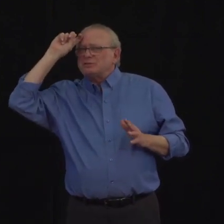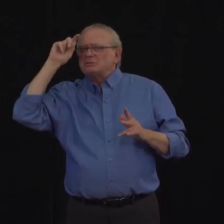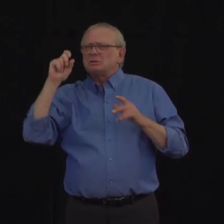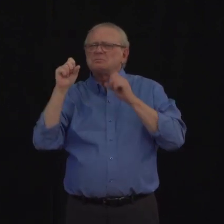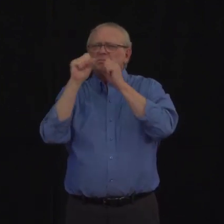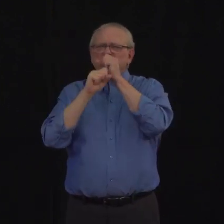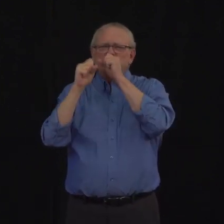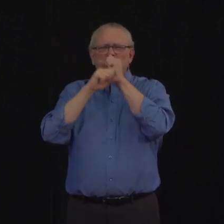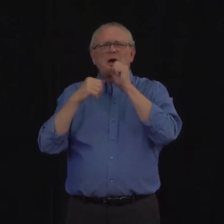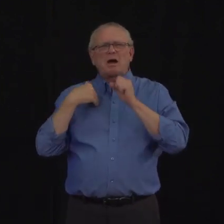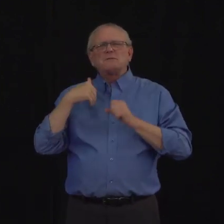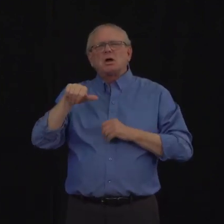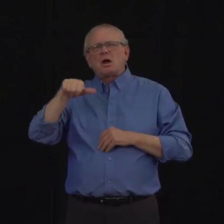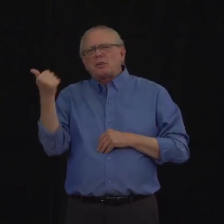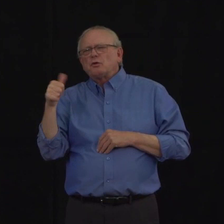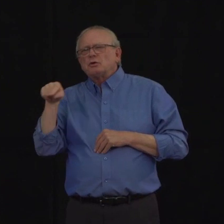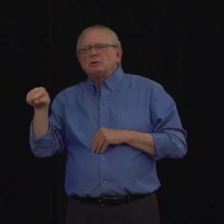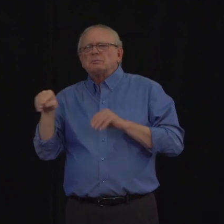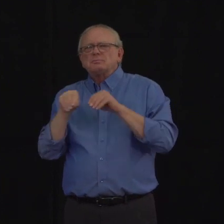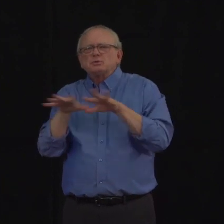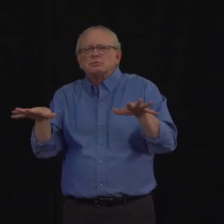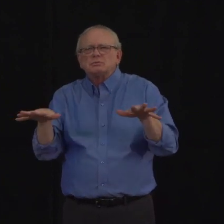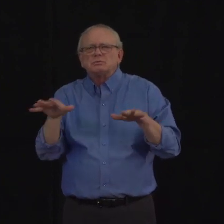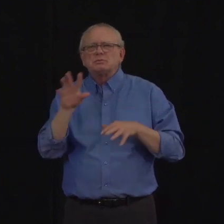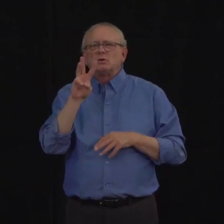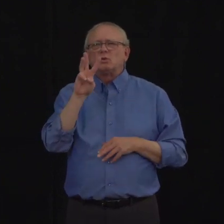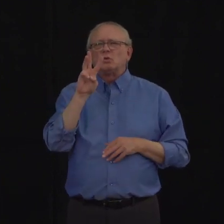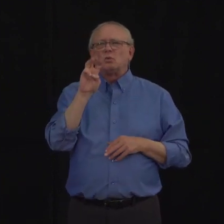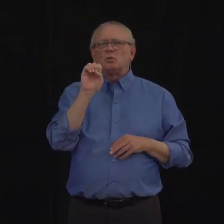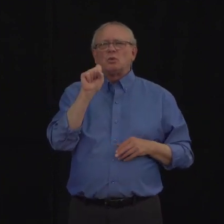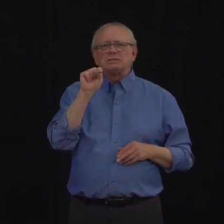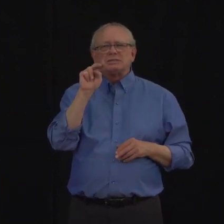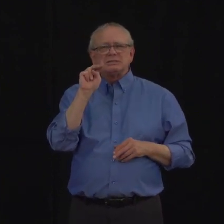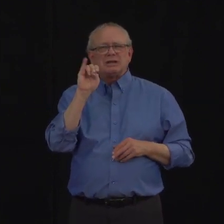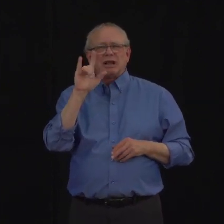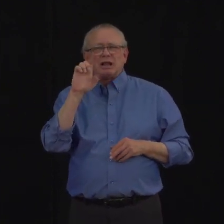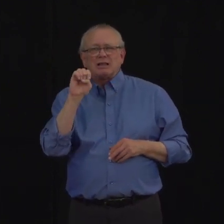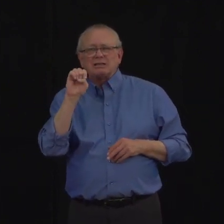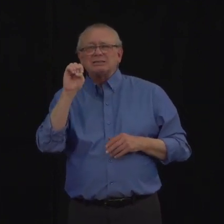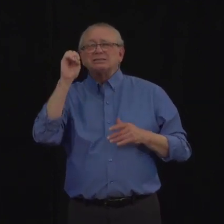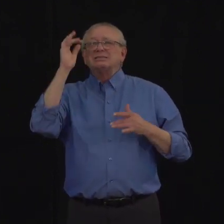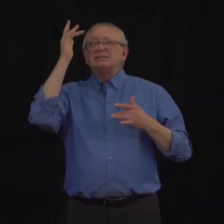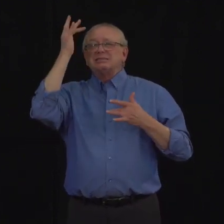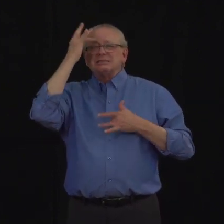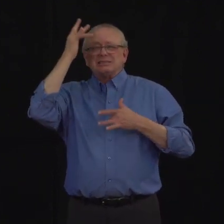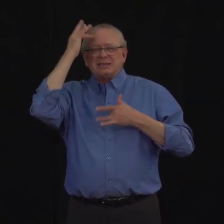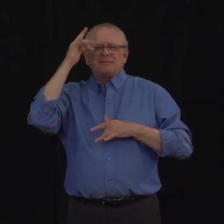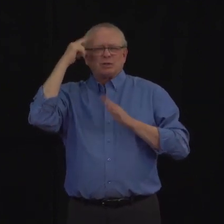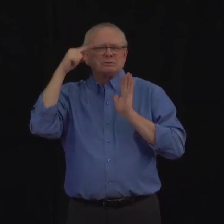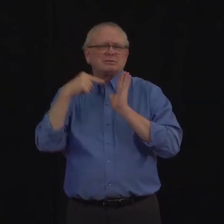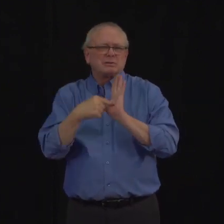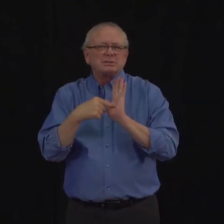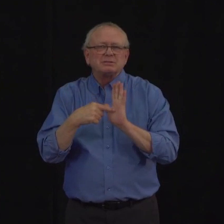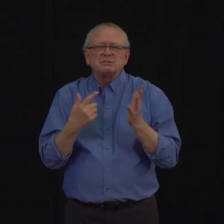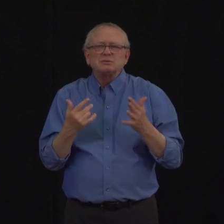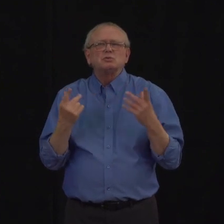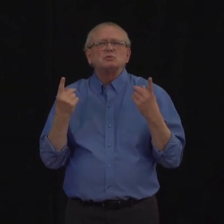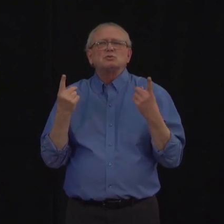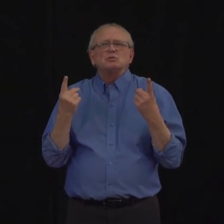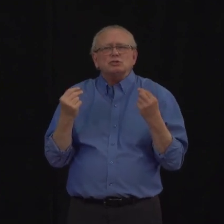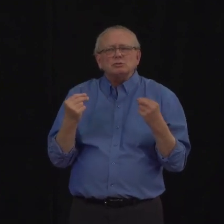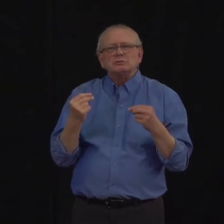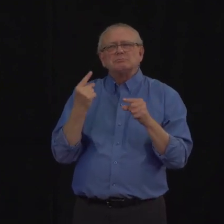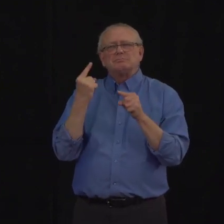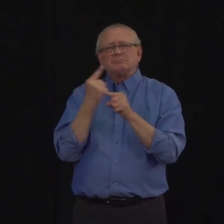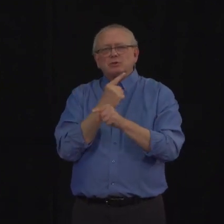recommend, such as wearing mosquito repellent when outdoors, wearing long pants and long shirts if they're